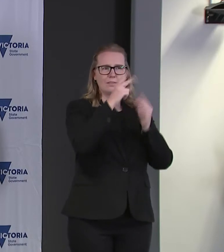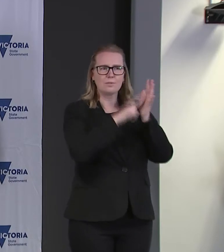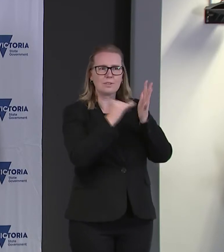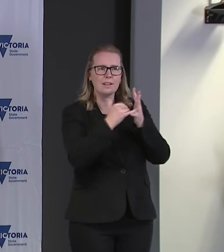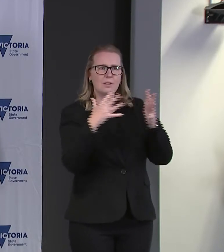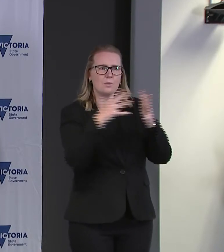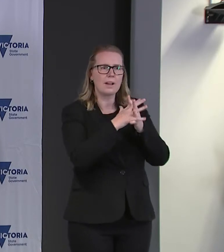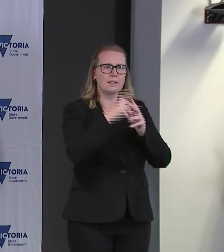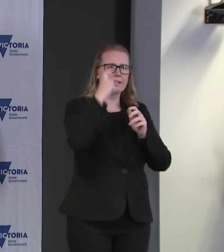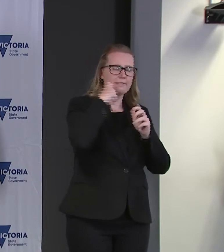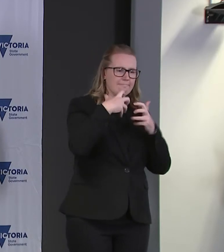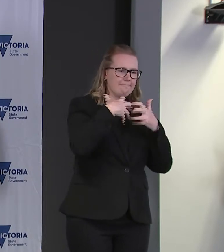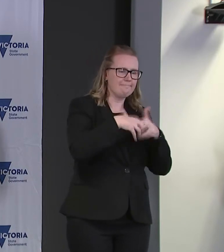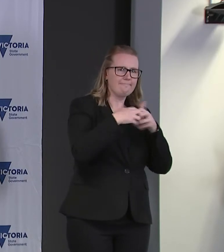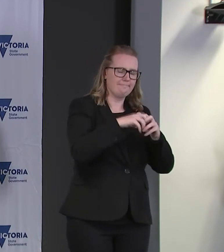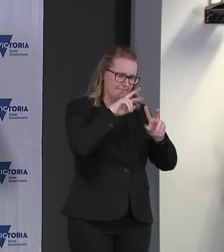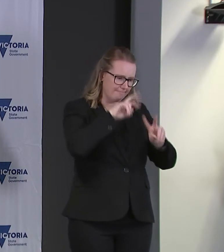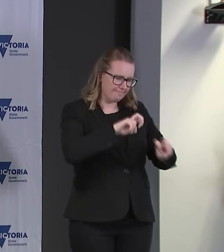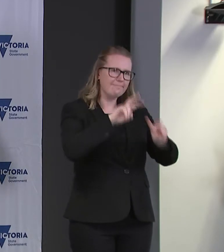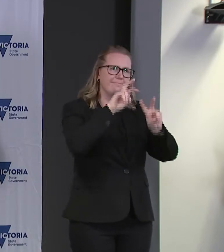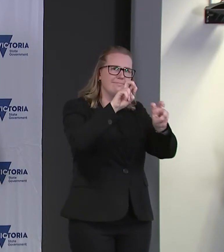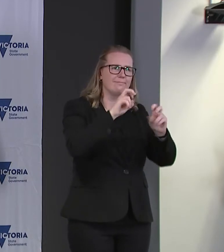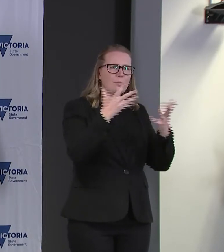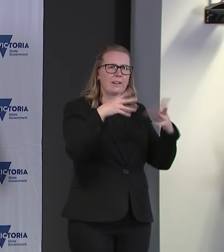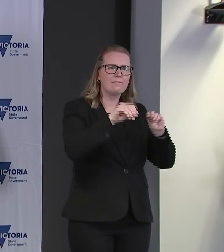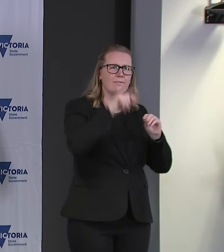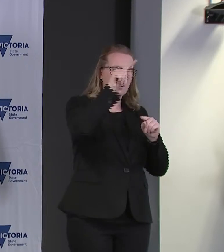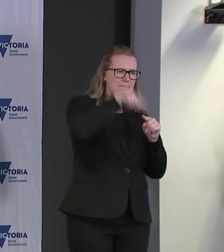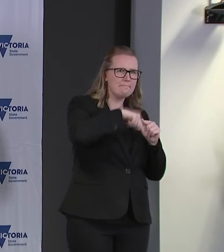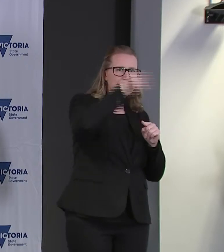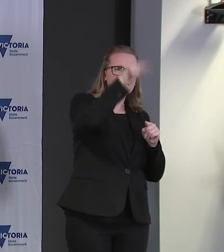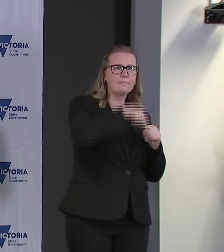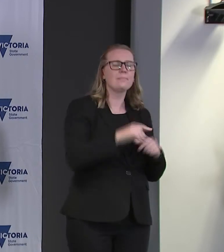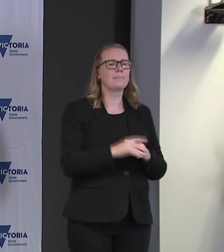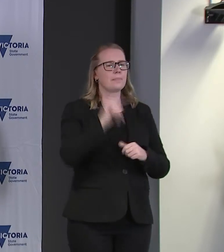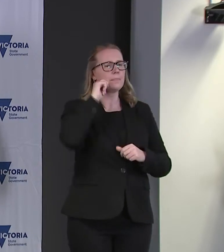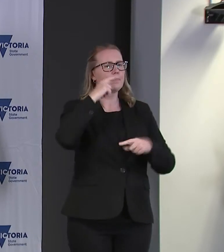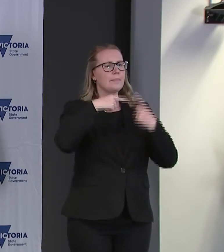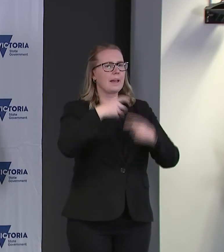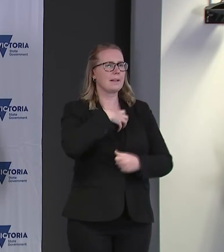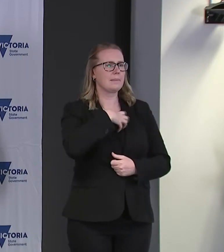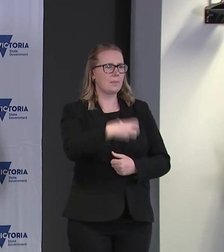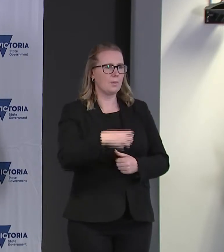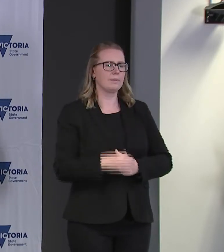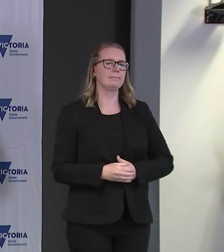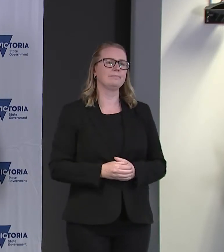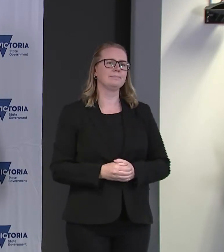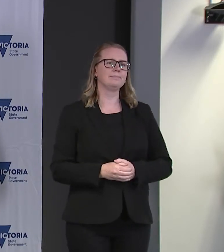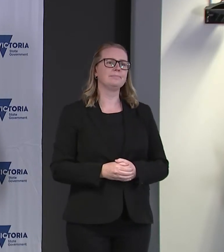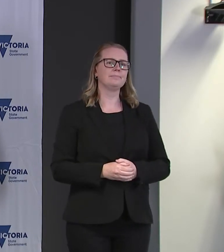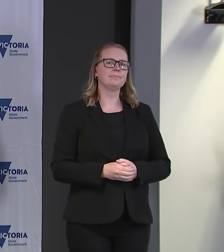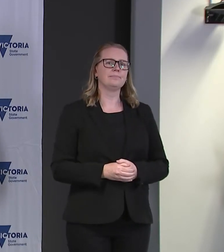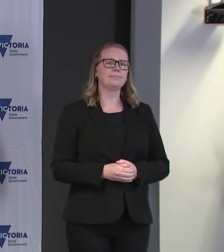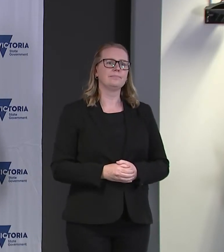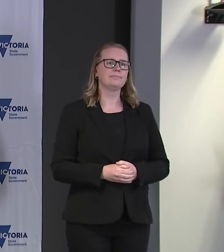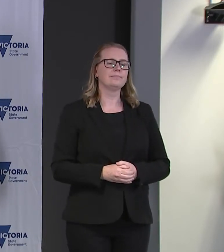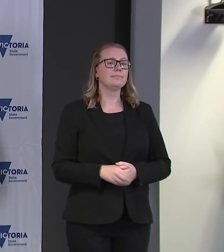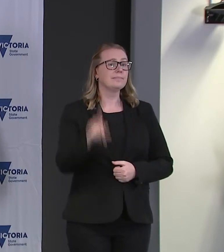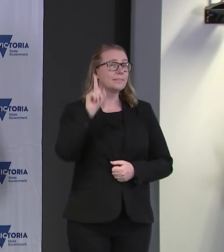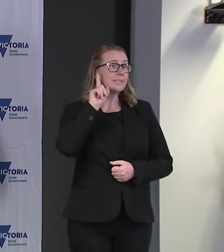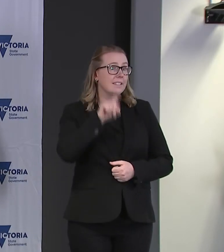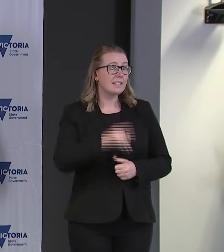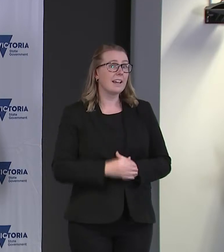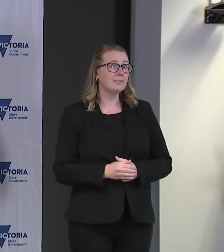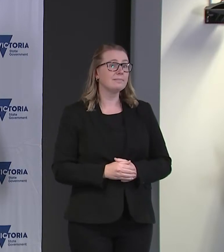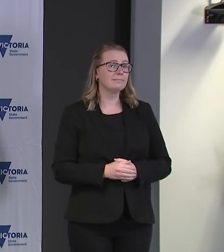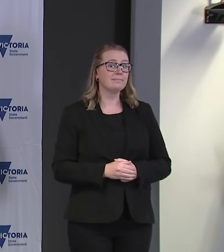to identify that, and we'll have more to say about that shortly. More broadly, yesterday was another